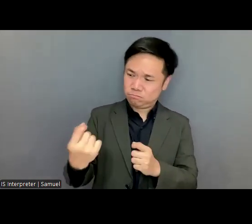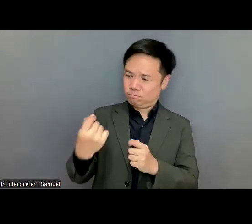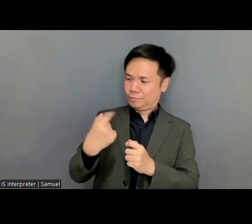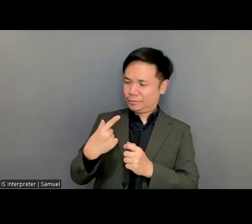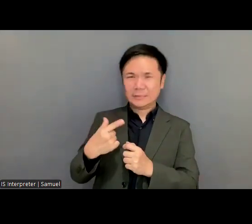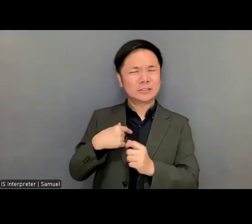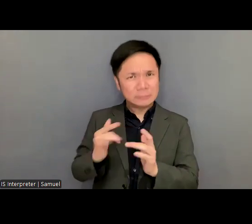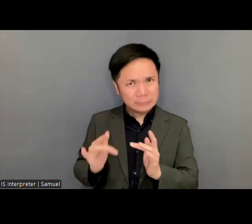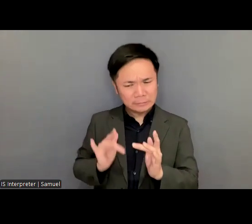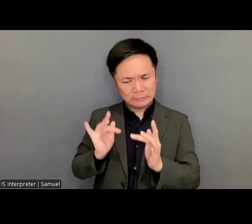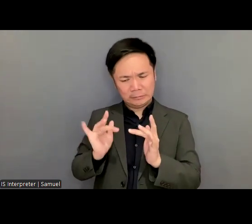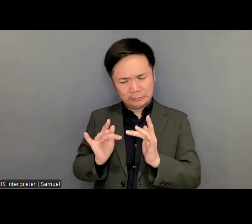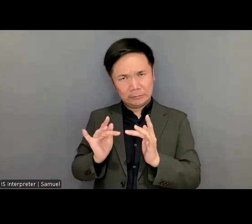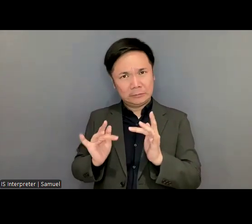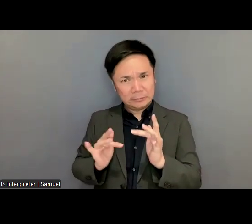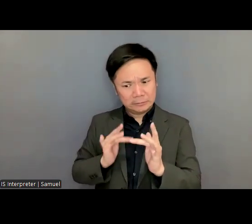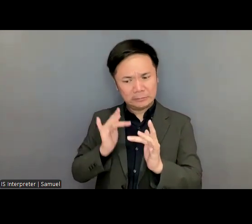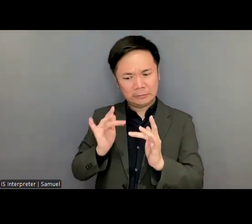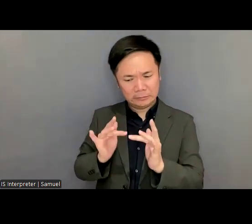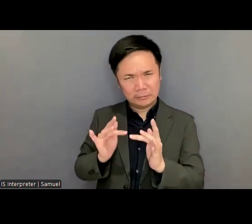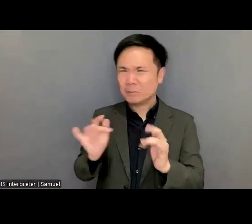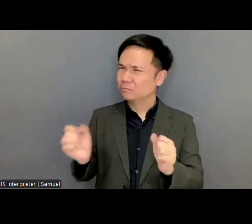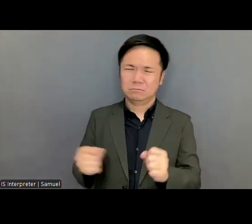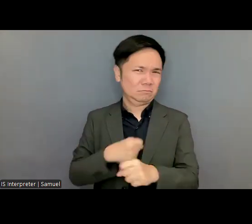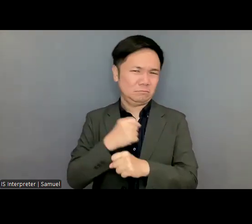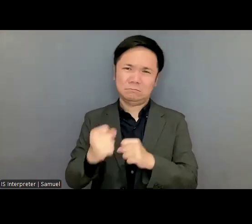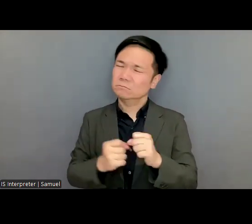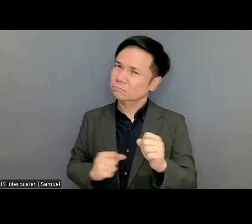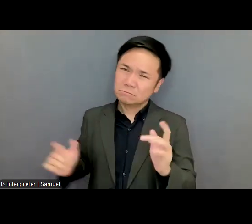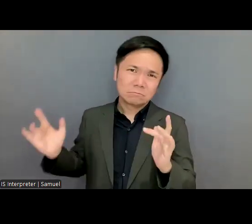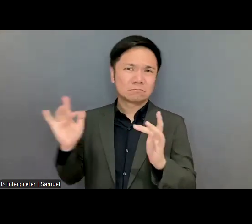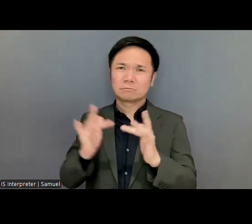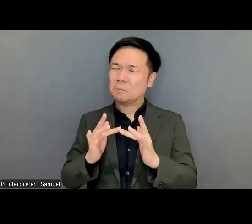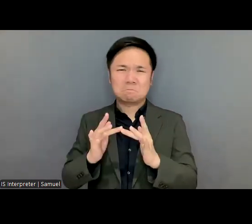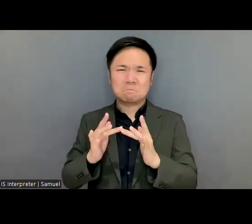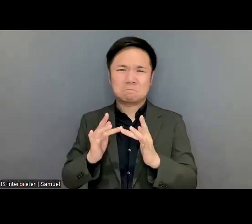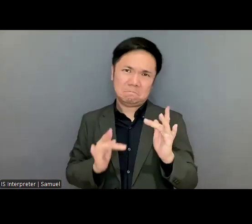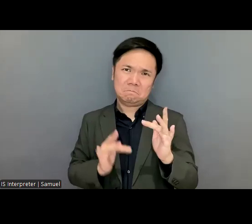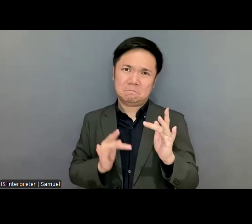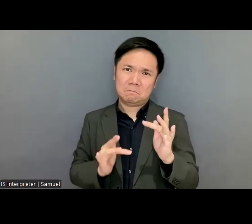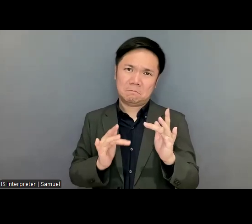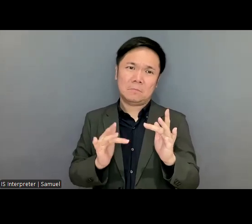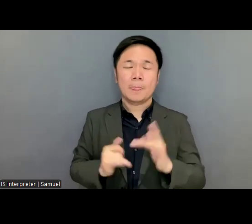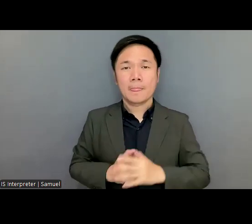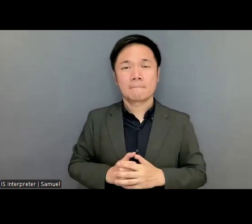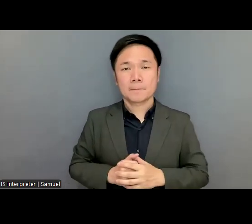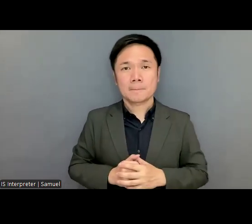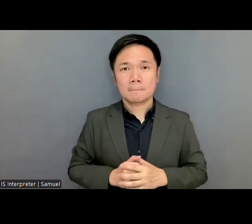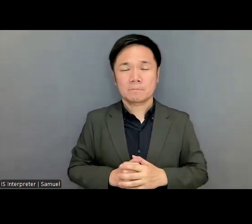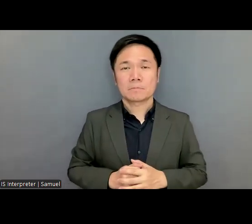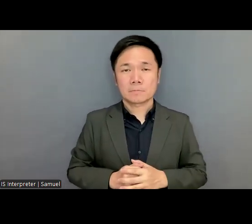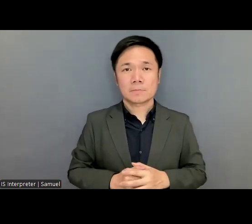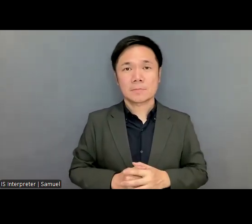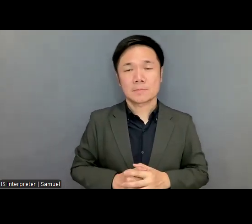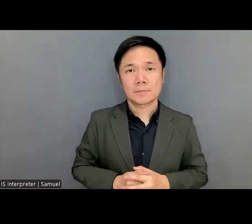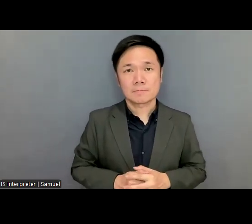trying to enter, but it seems to be that it's not possible for her for connectivity. But